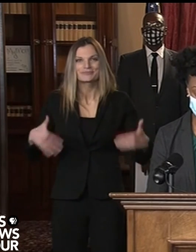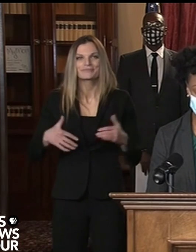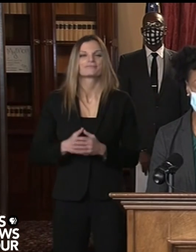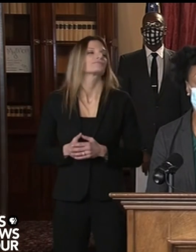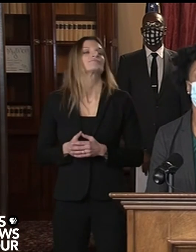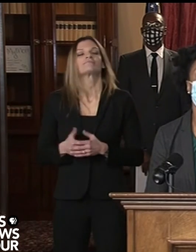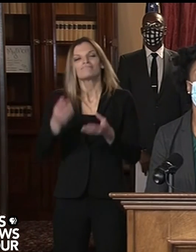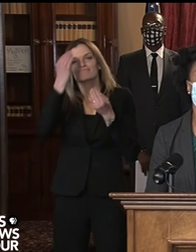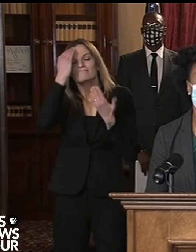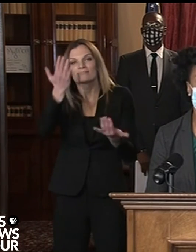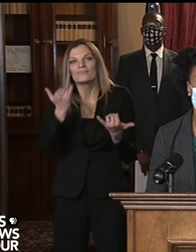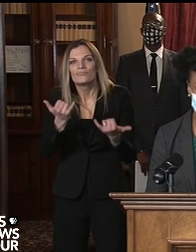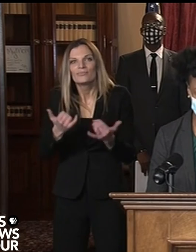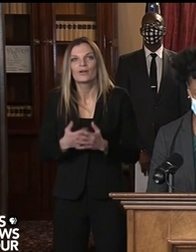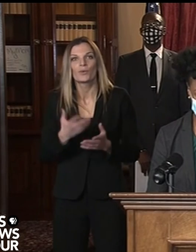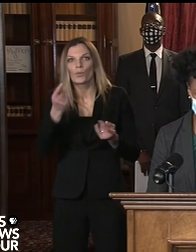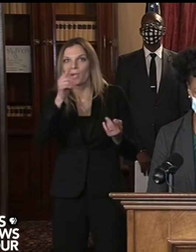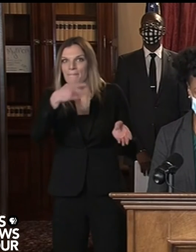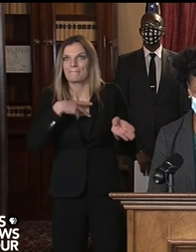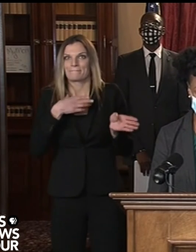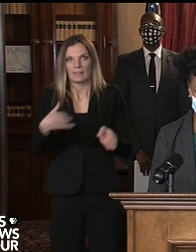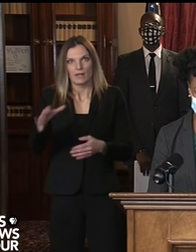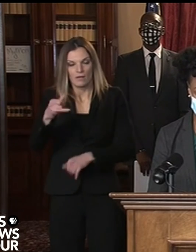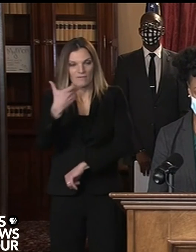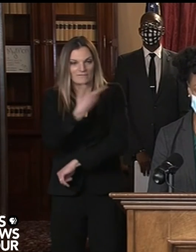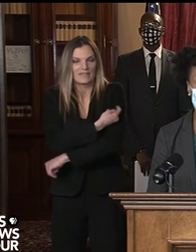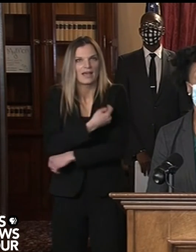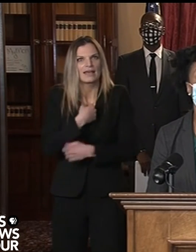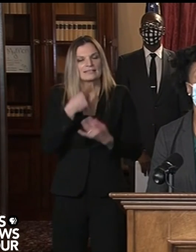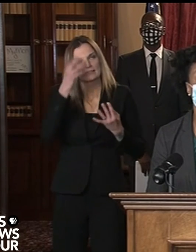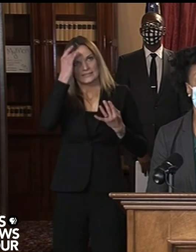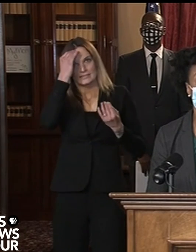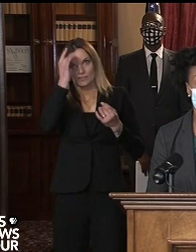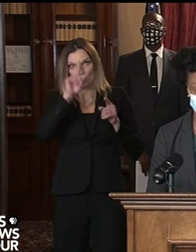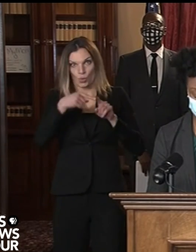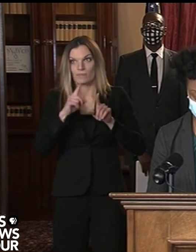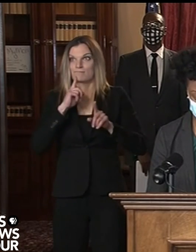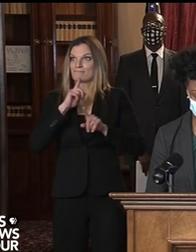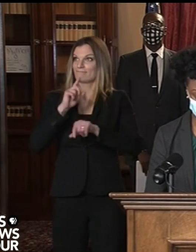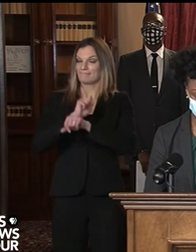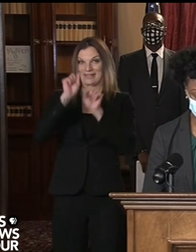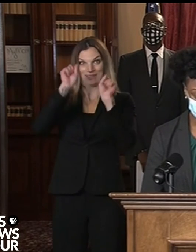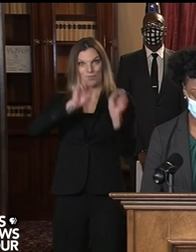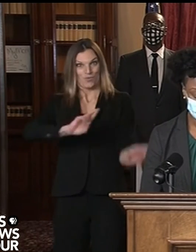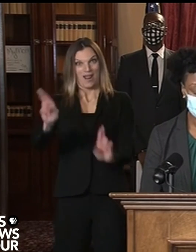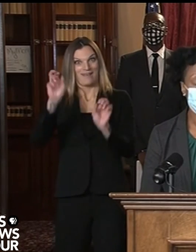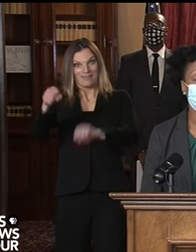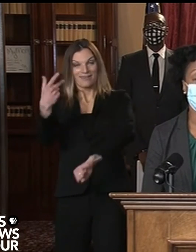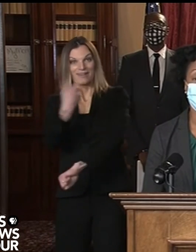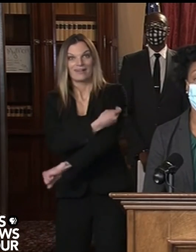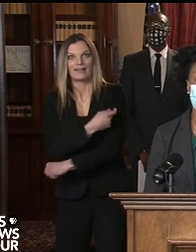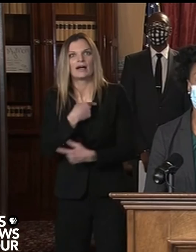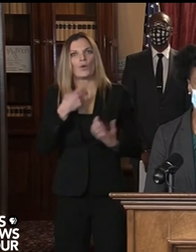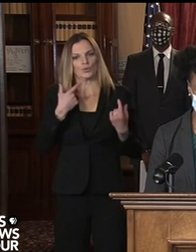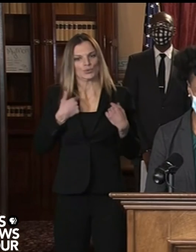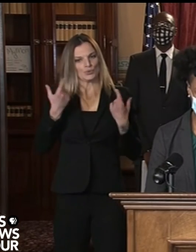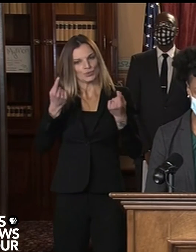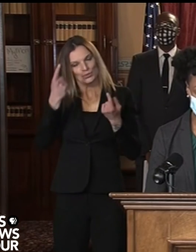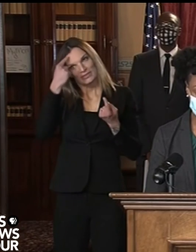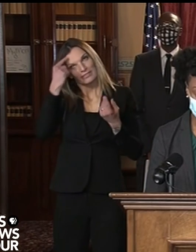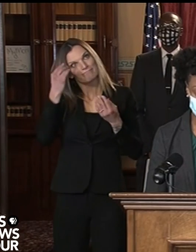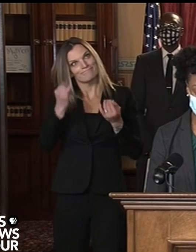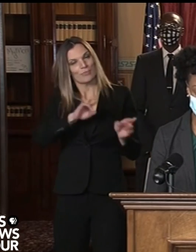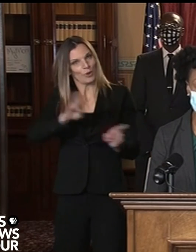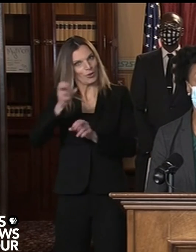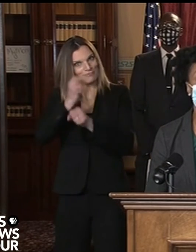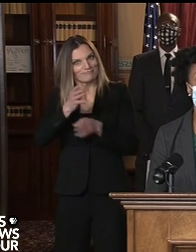right now thinking about their plans for getting the vaccine when it becomes available to them. Please know that